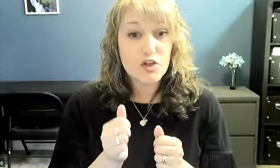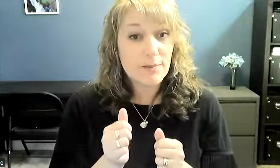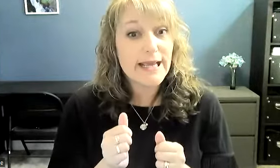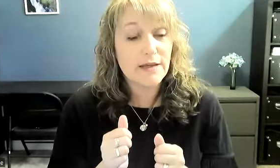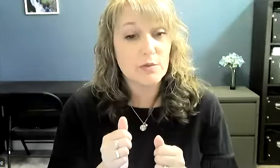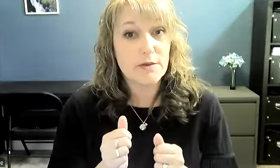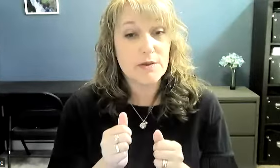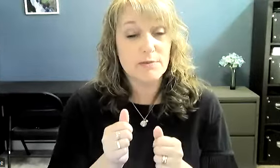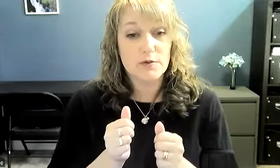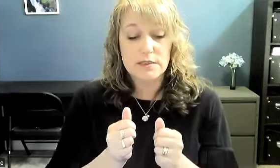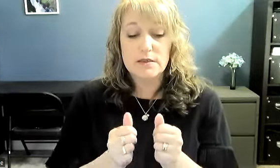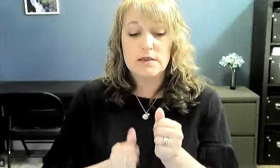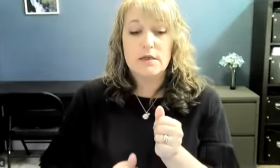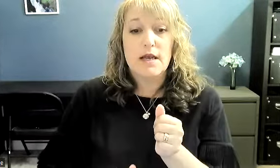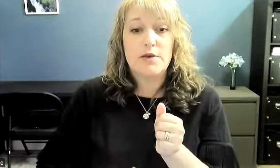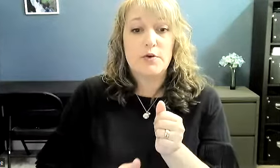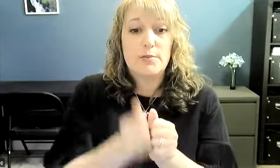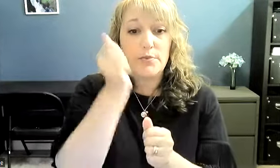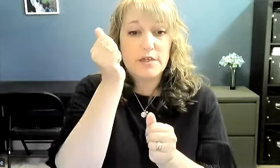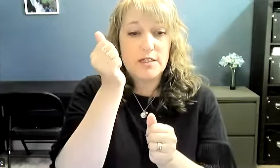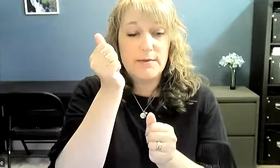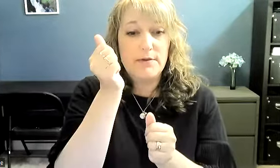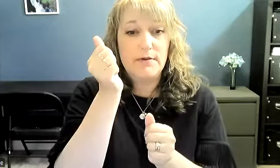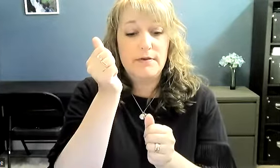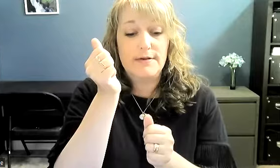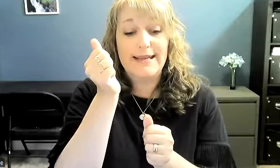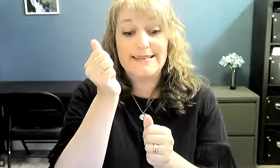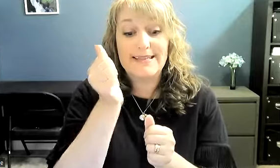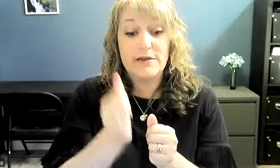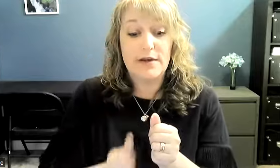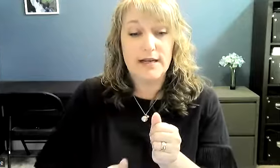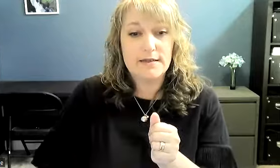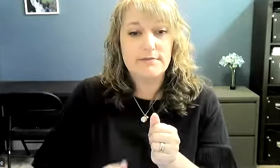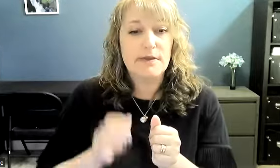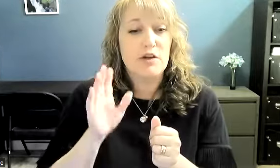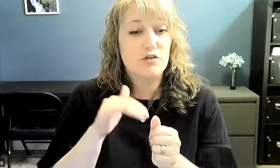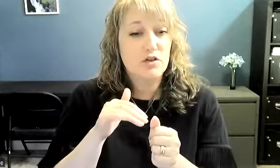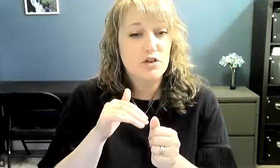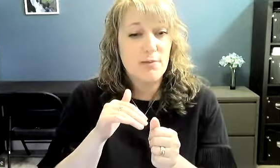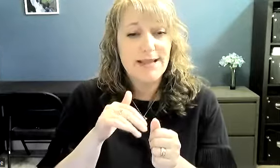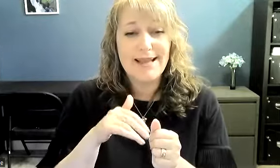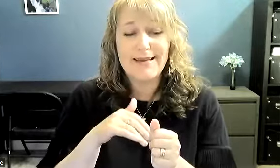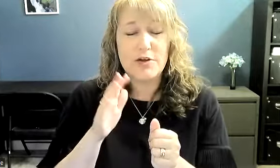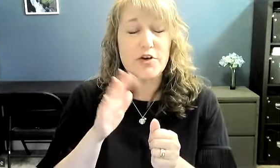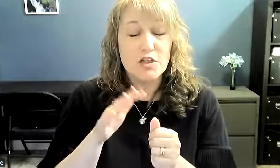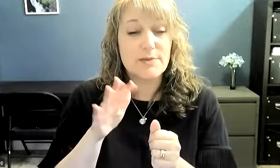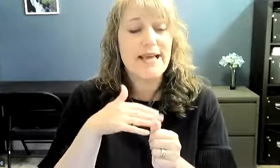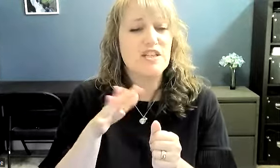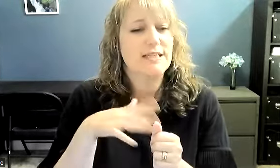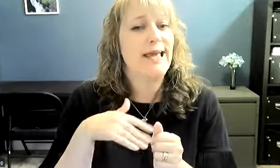dominant hand will be the one that moves, and you're going to brush it up against the other hand. Your dominant hand, your non-dominant hand just hangs